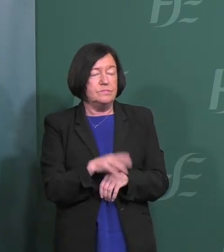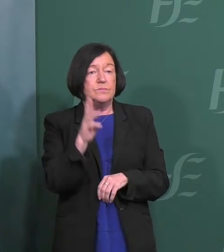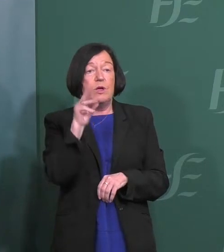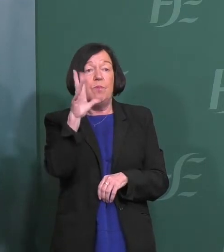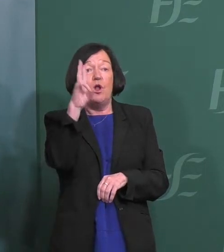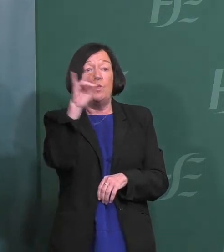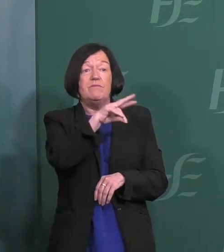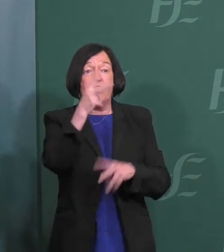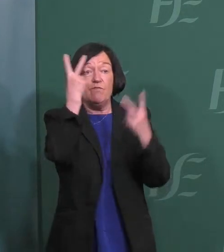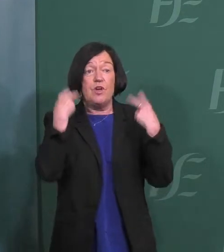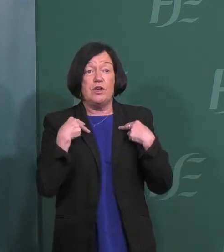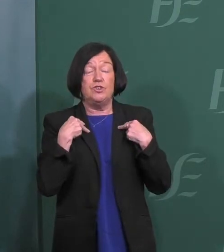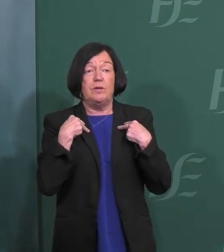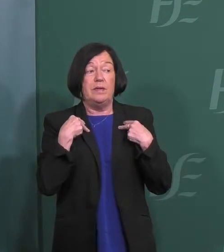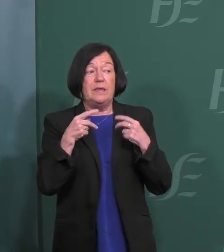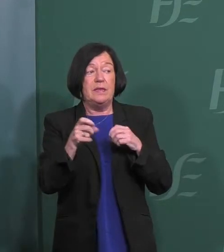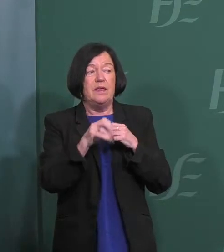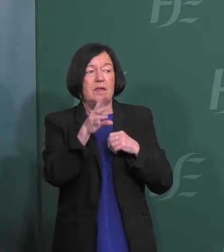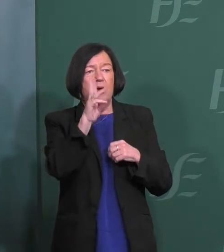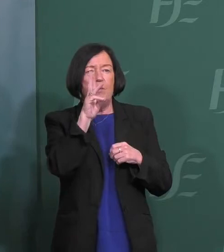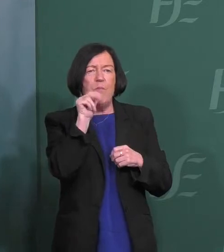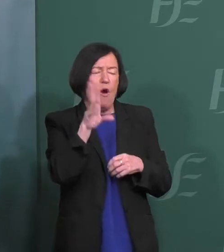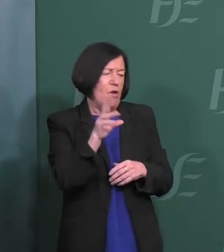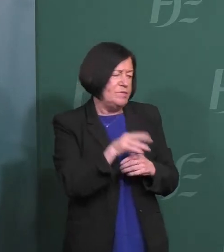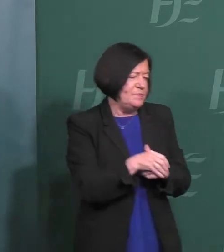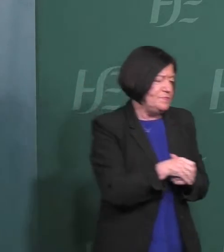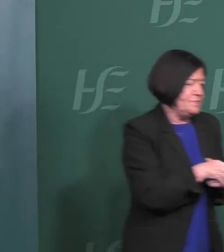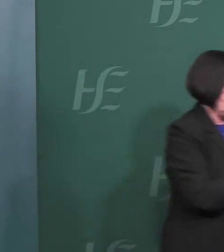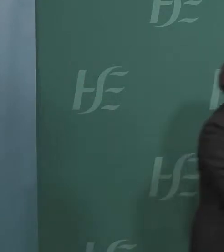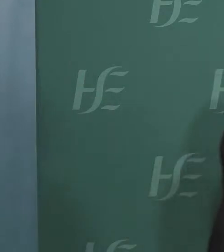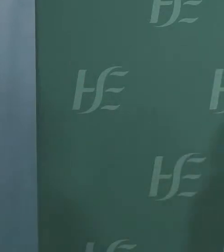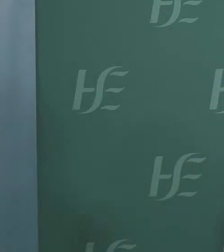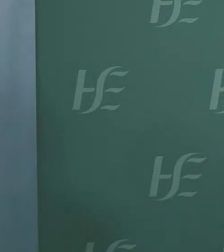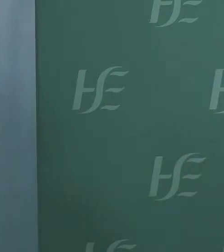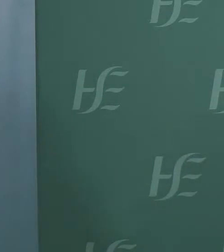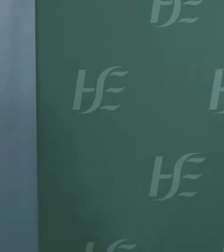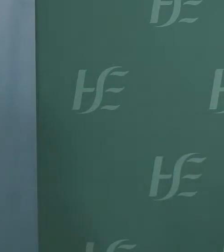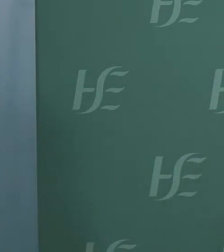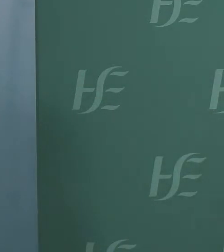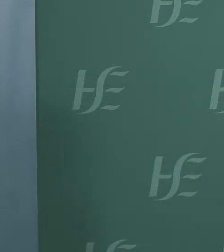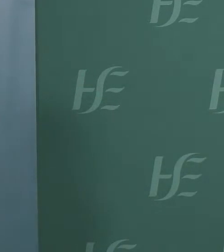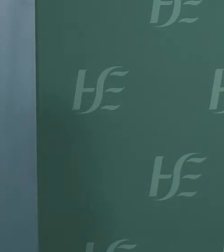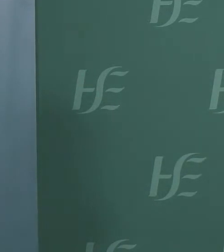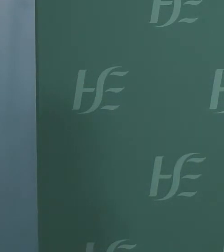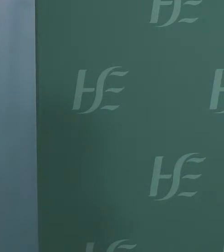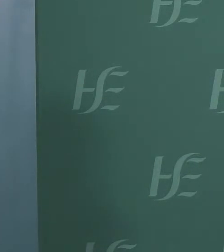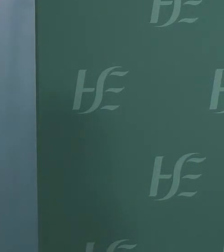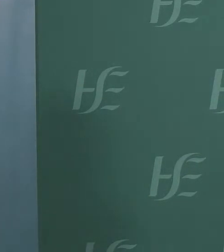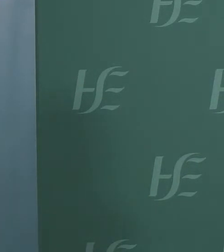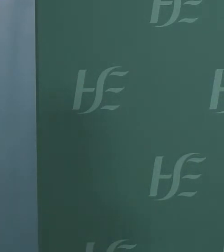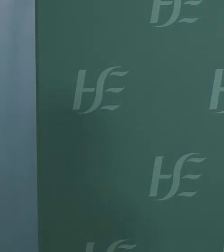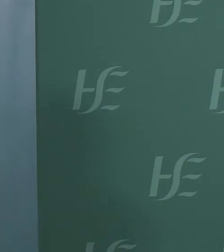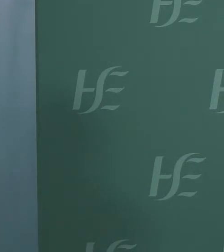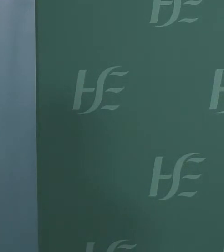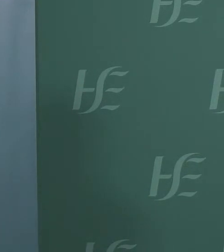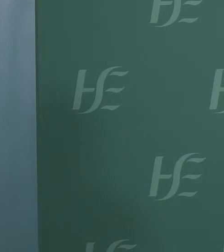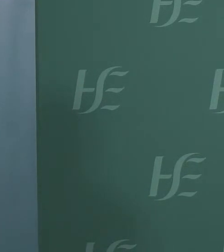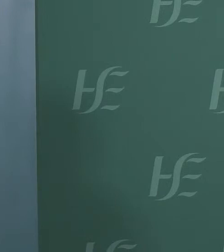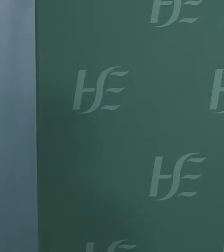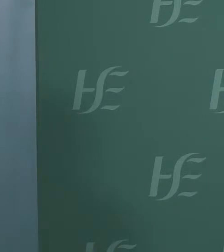Paul Quinn from Virgin Media News. Paul, can I ask you, and maybe Niamh, you can come in on this. I suppose people will be at home and you'd be